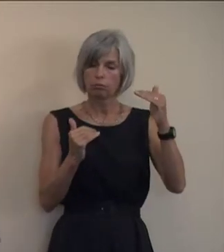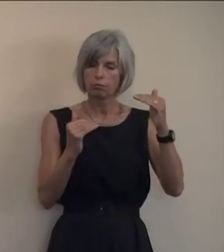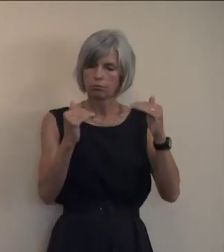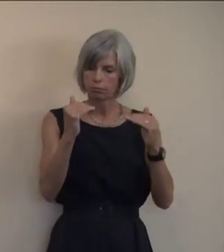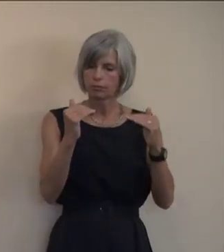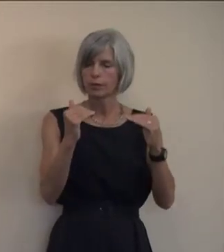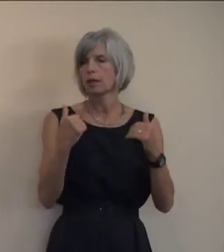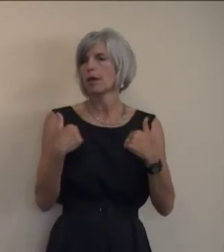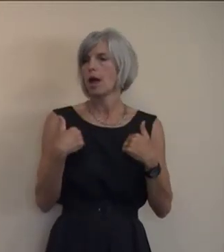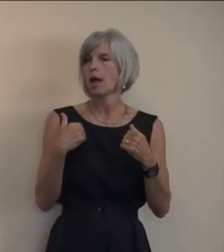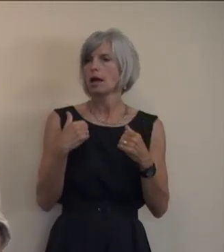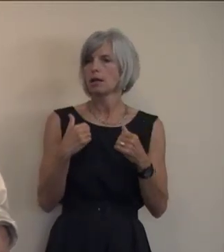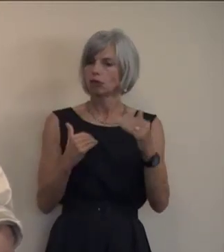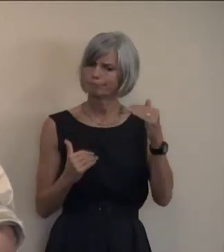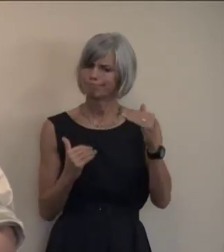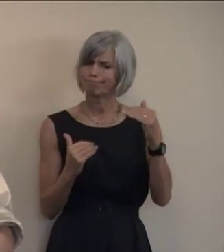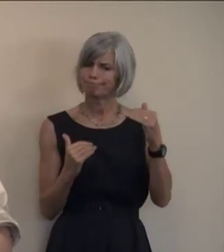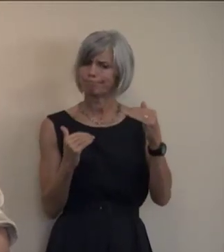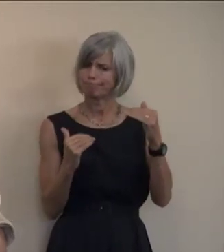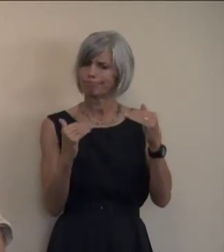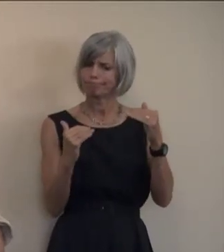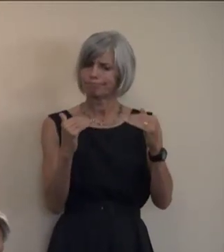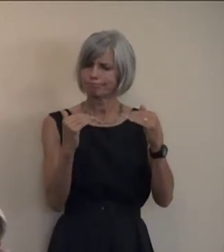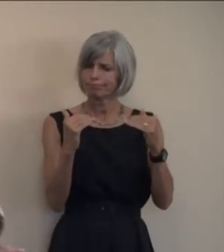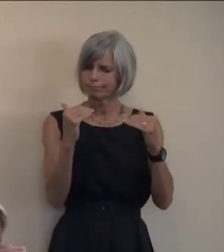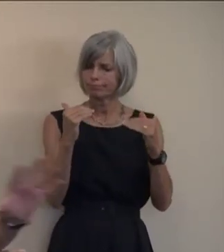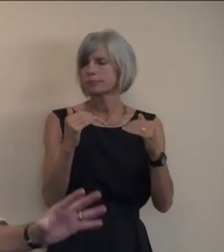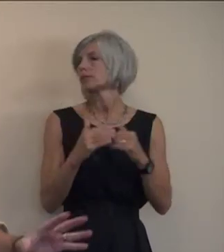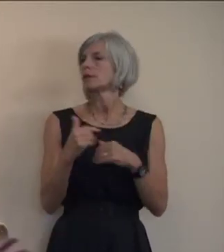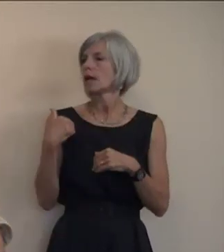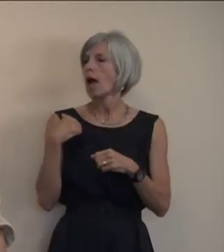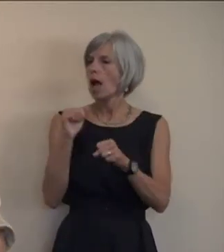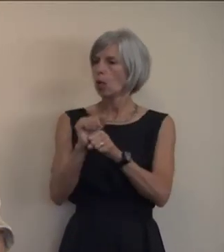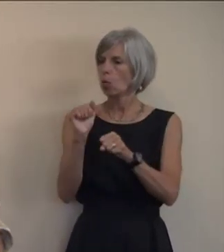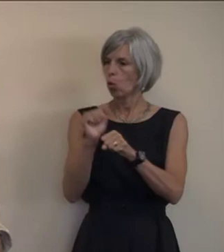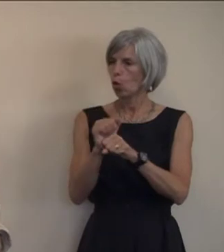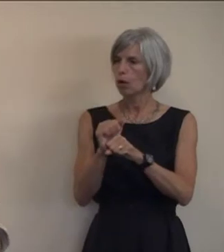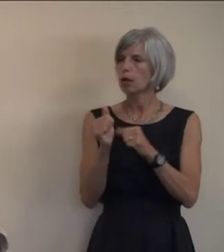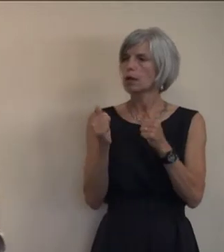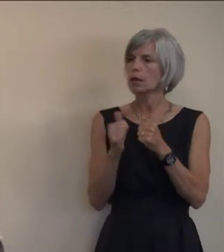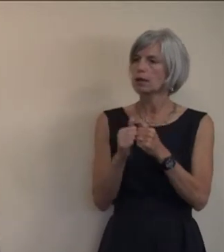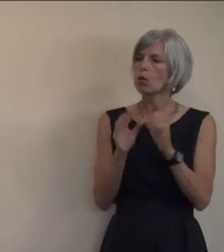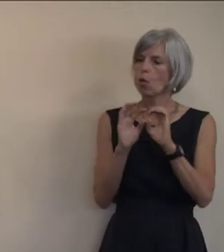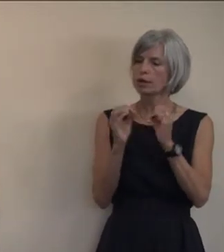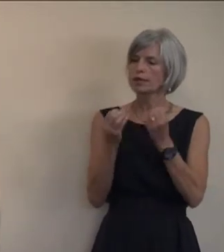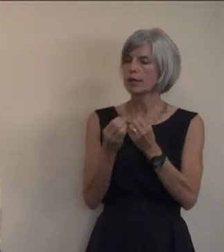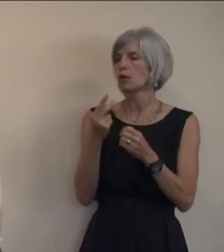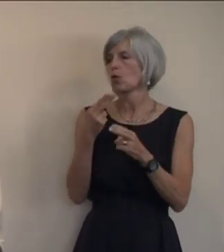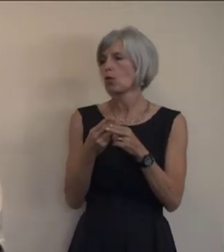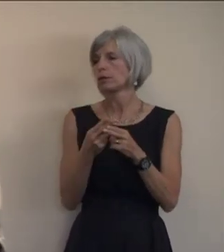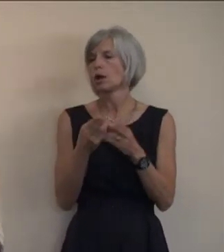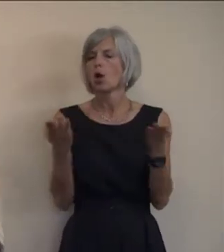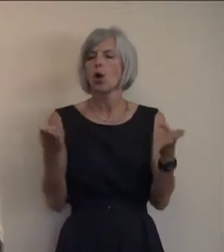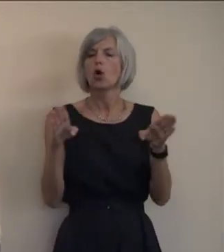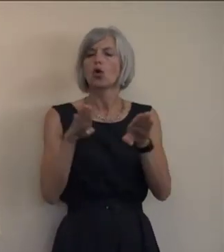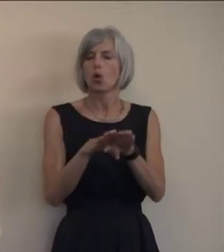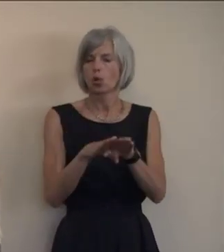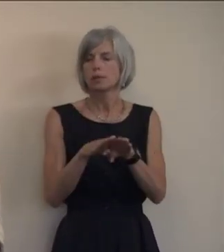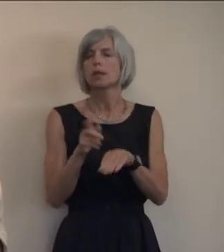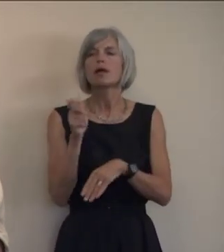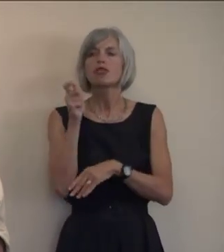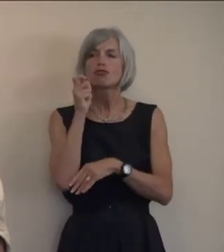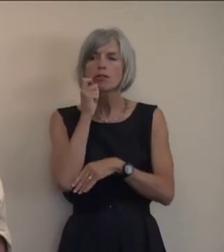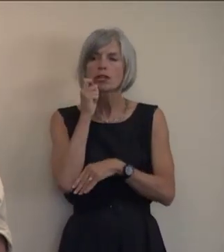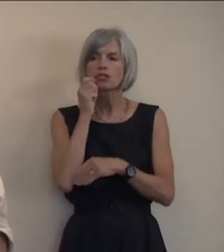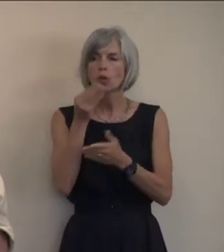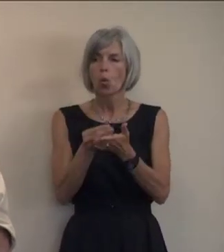a set of organizations around an national initiative called Closing the Racial Wealth Gap. If